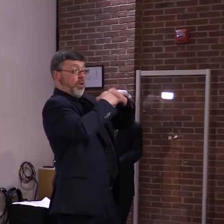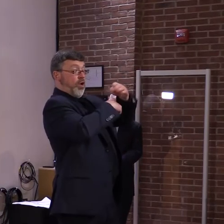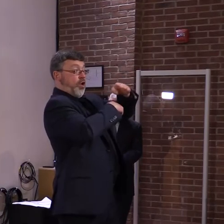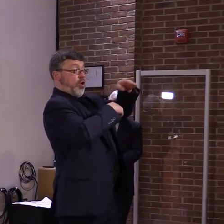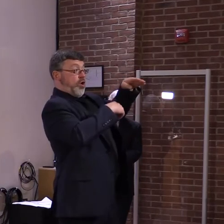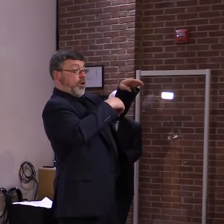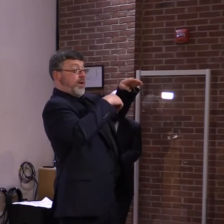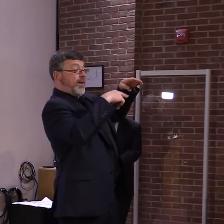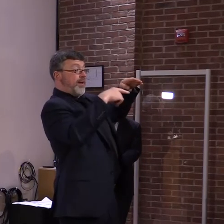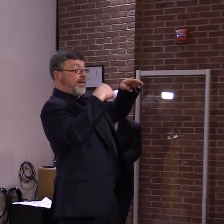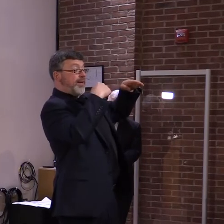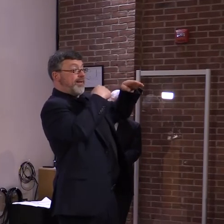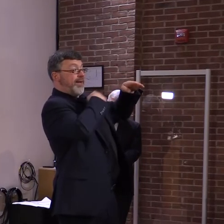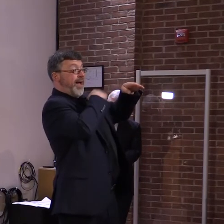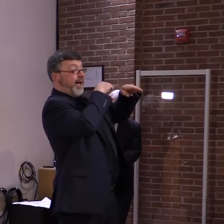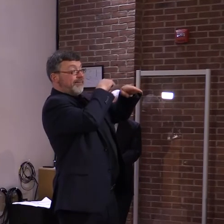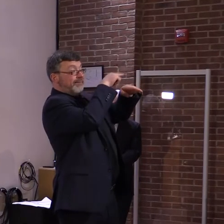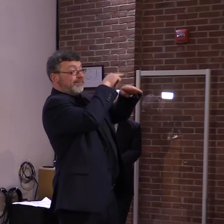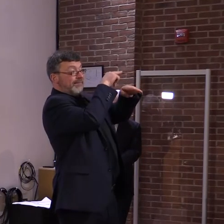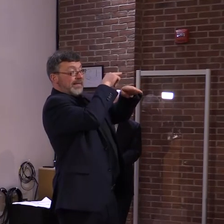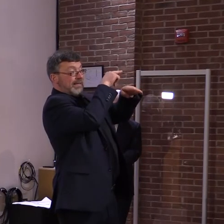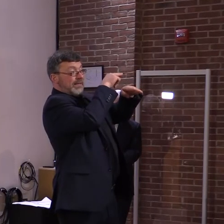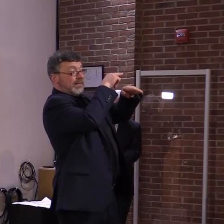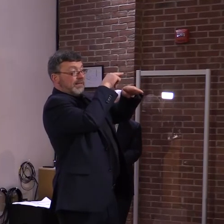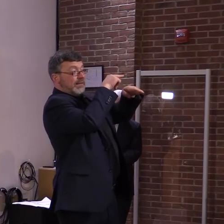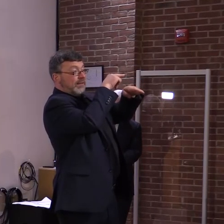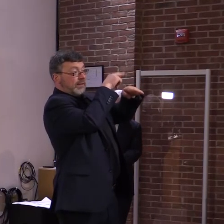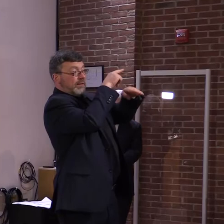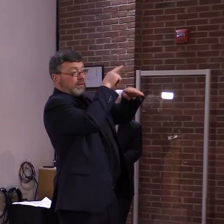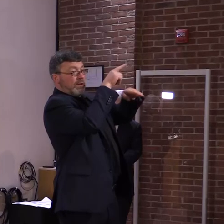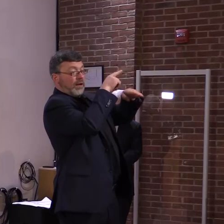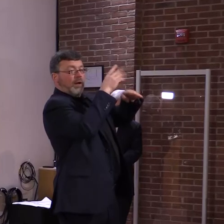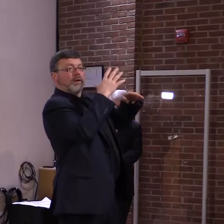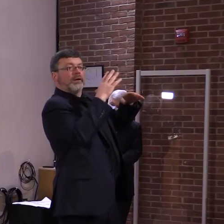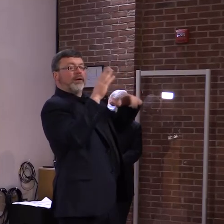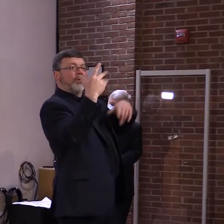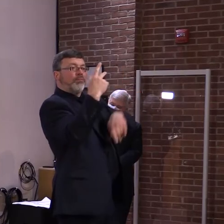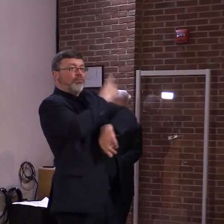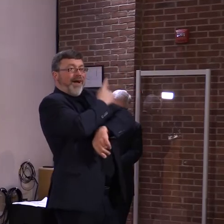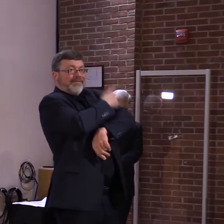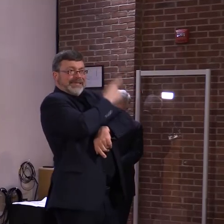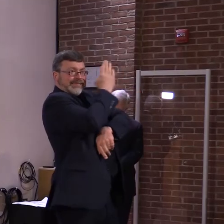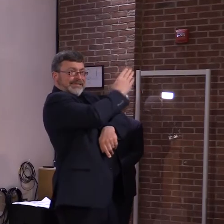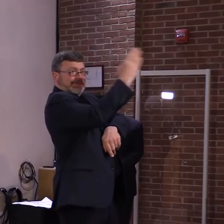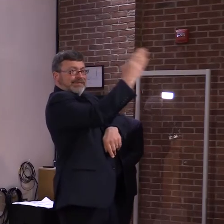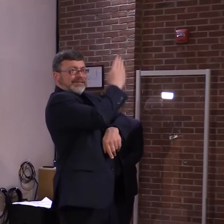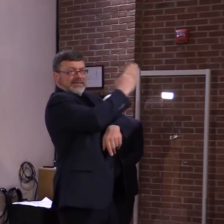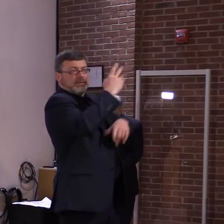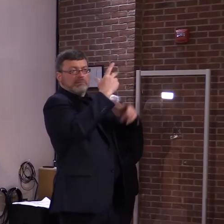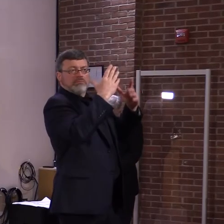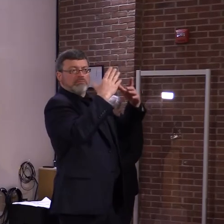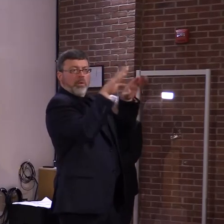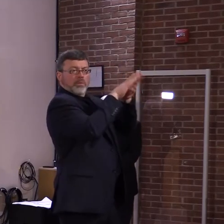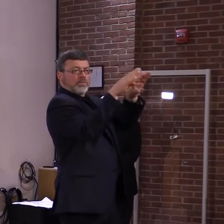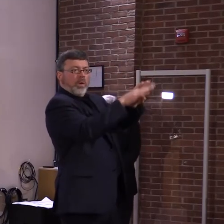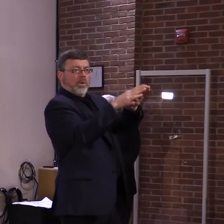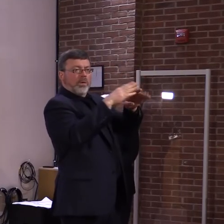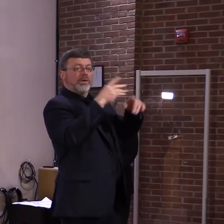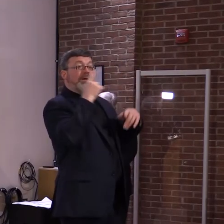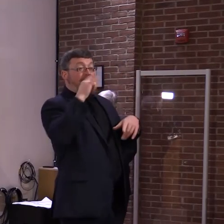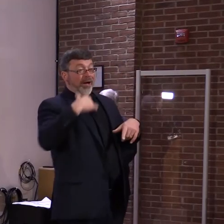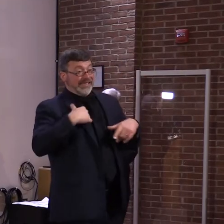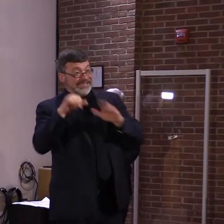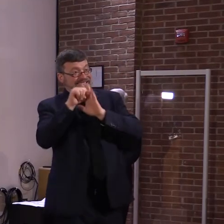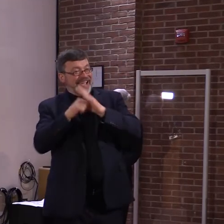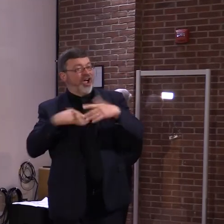see. We look forward to what that would look like when they do open back up, and what the requirements